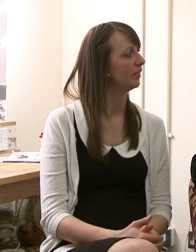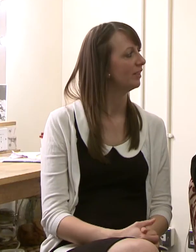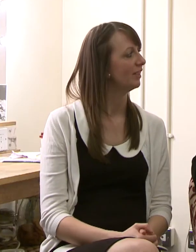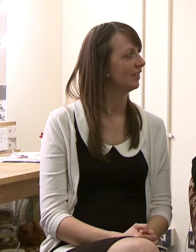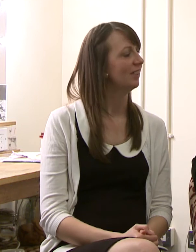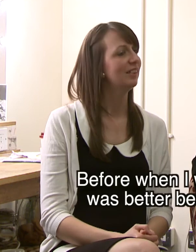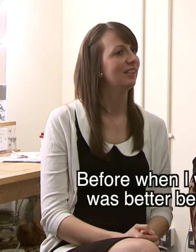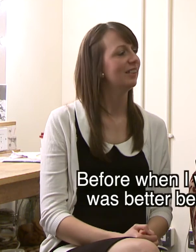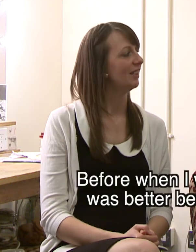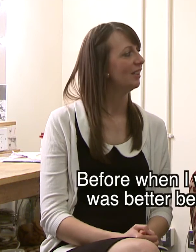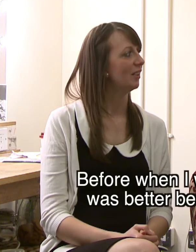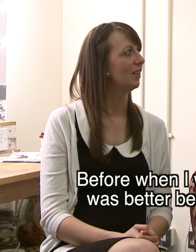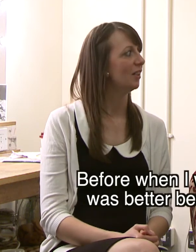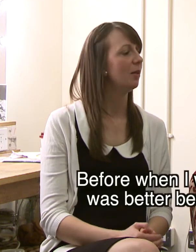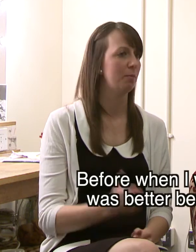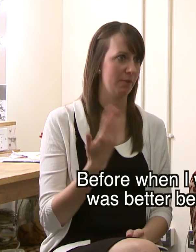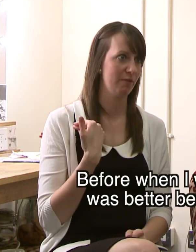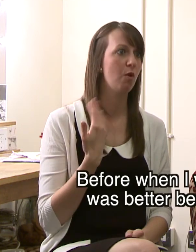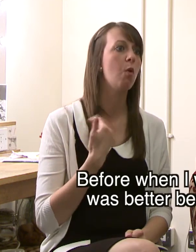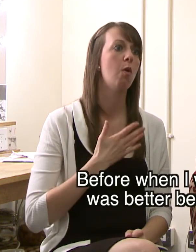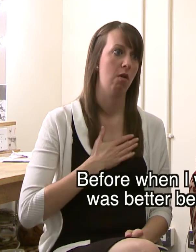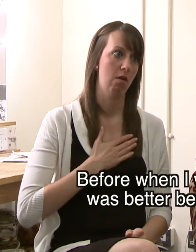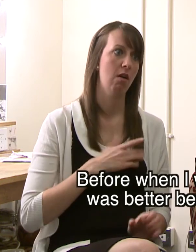No, before, yes, when I was young,